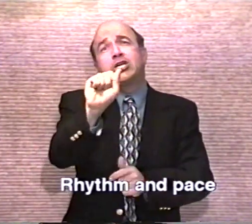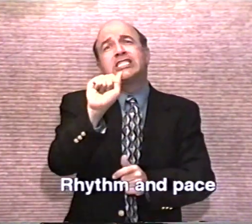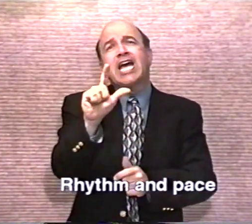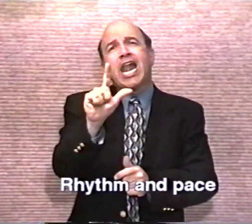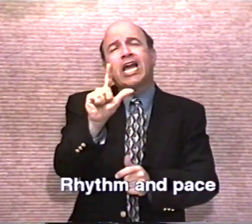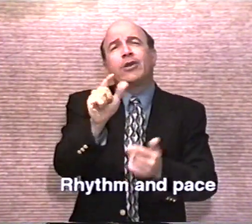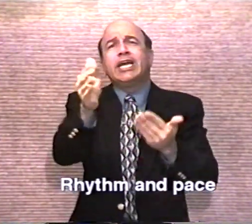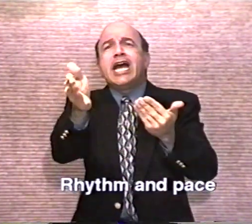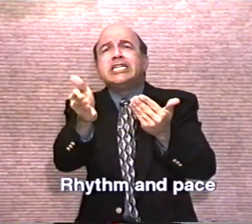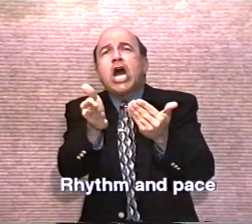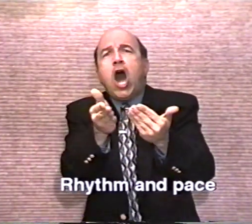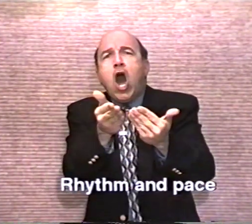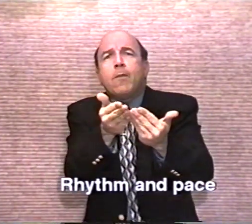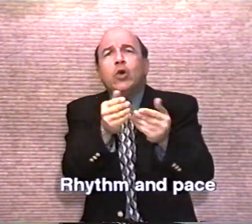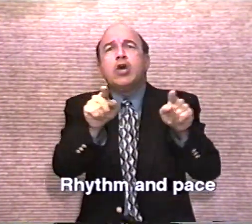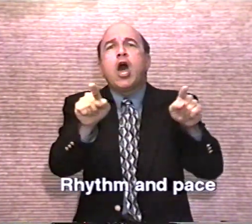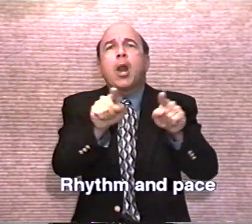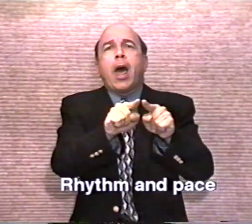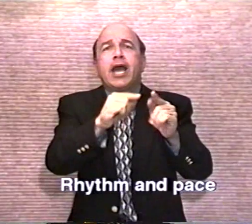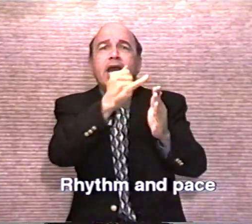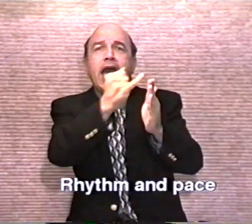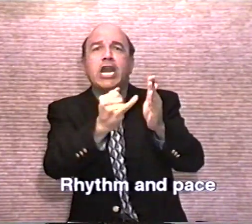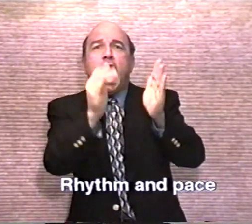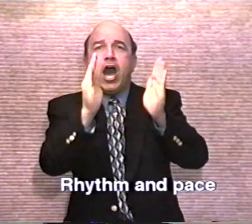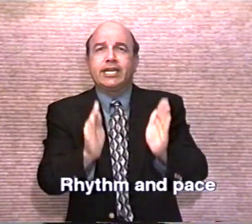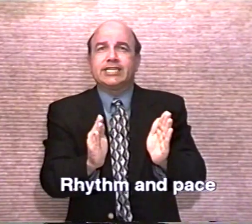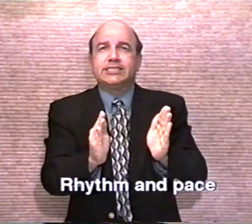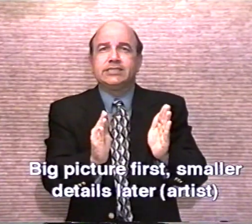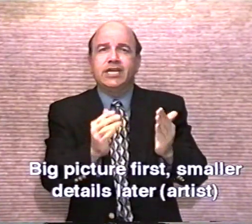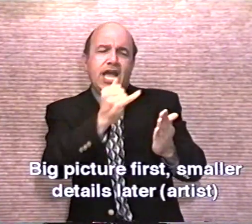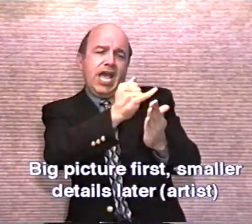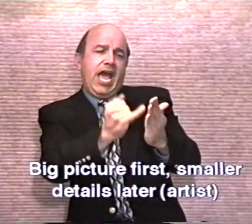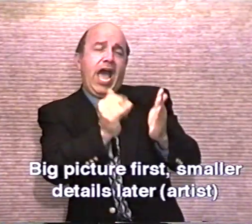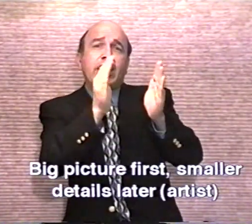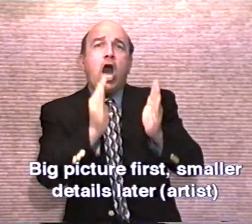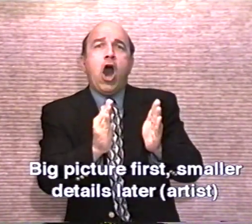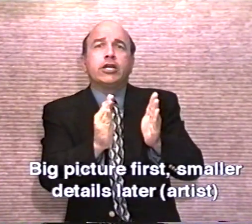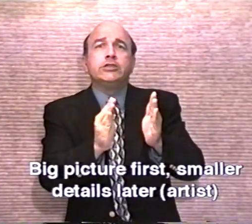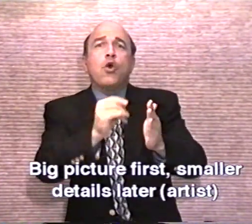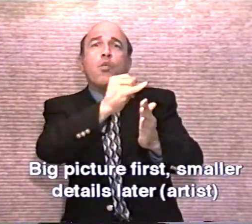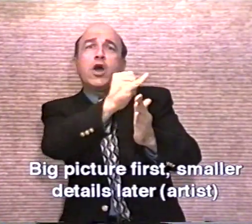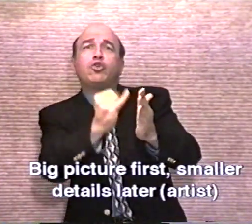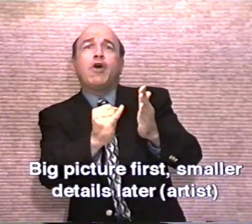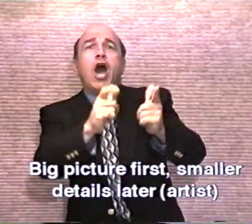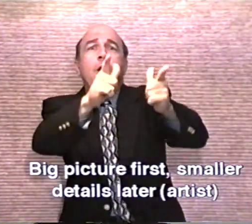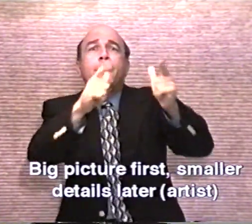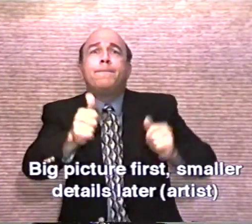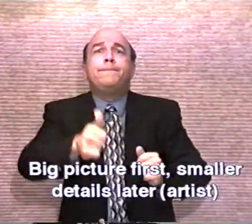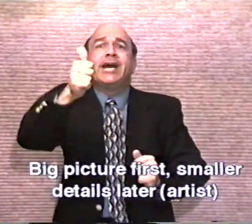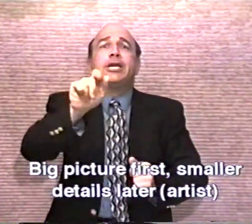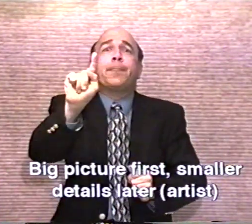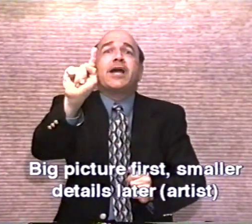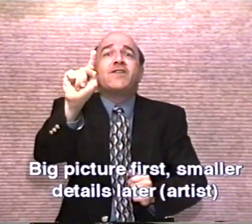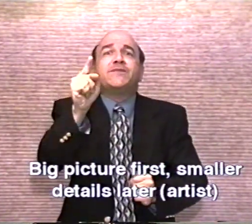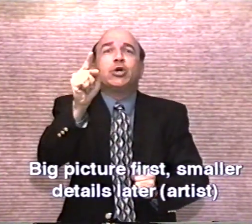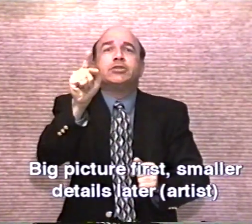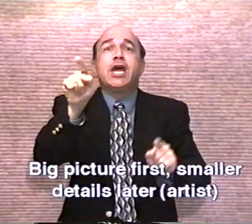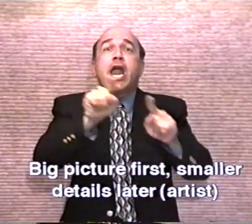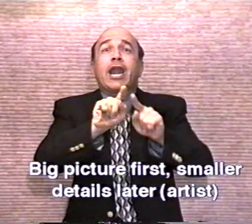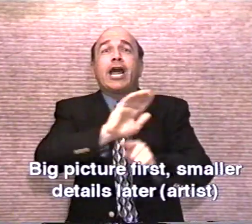American Sign Language is almost like an artist. An artist will draw the biggest thing first, like